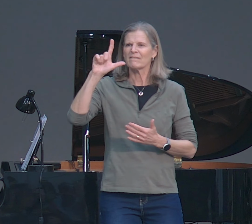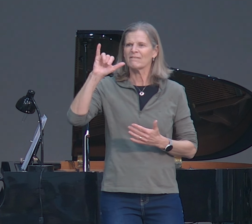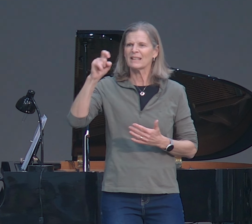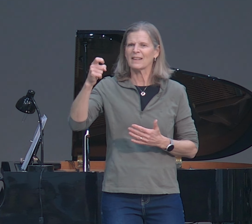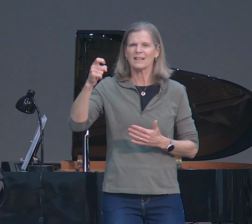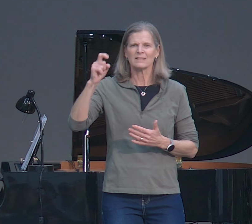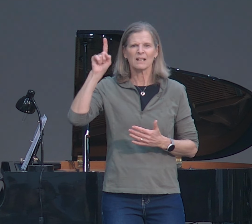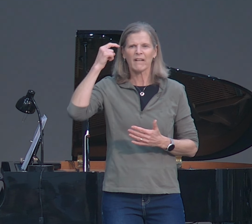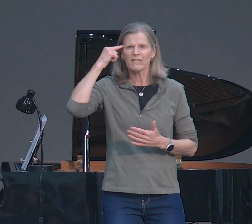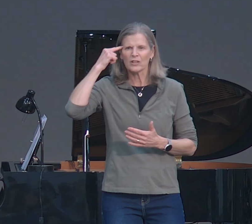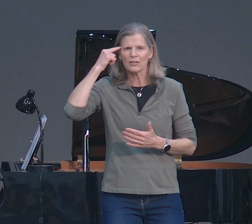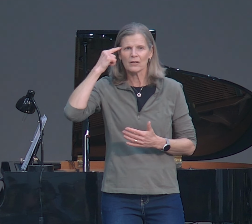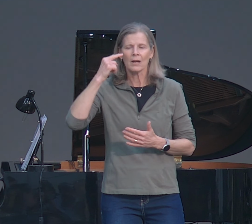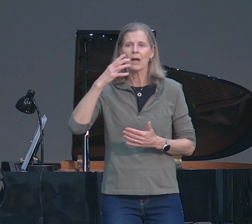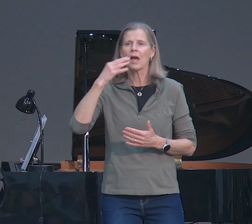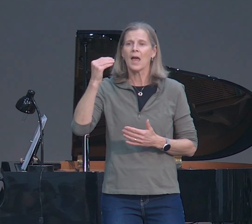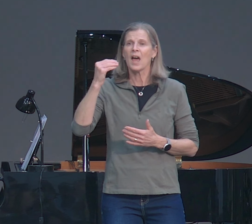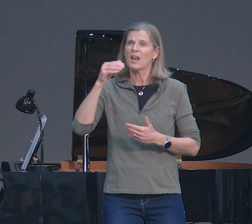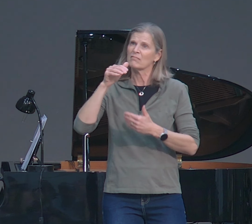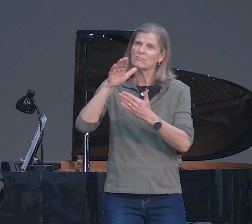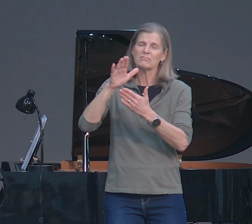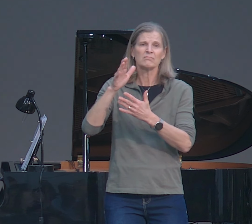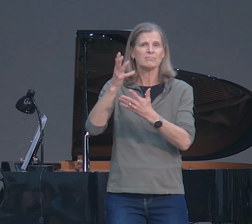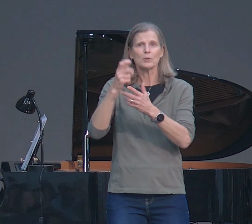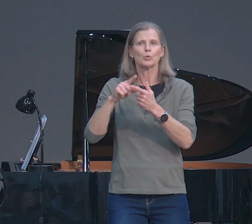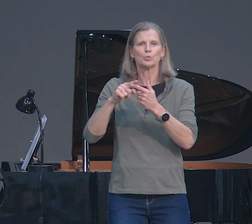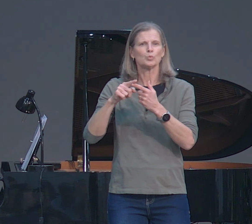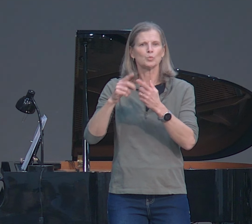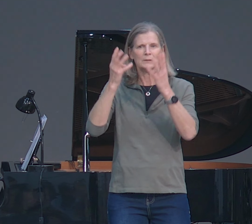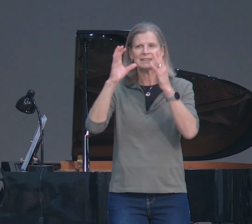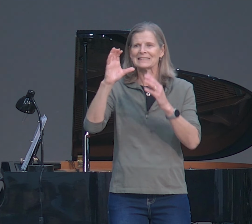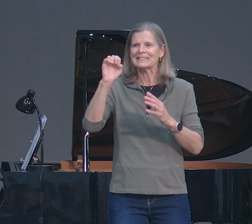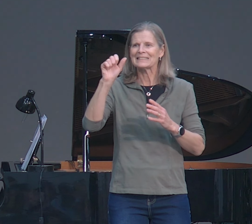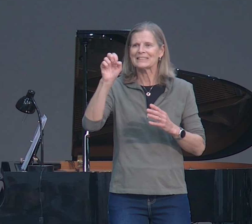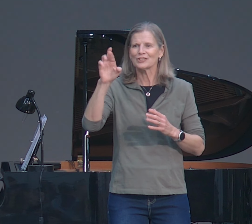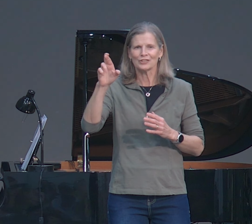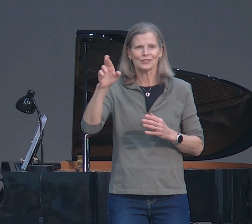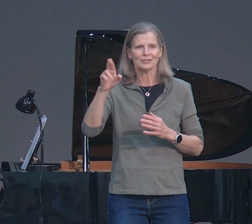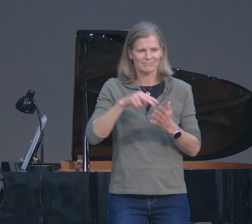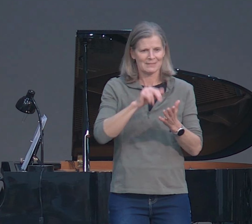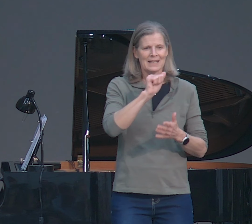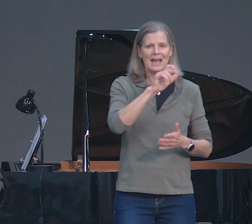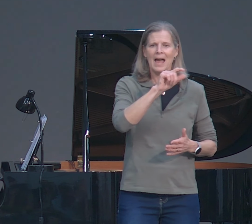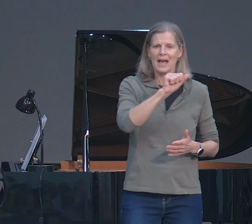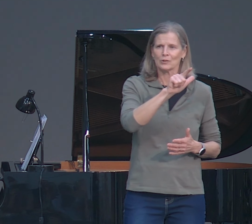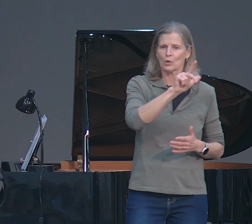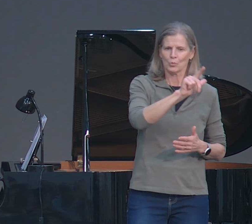before Governor Felix and finally appealed to Caesar. You can read about that in Acts 23 to 26.